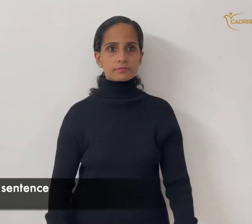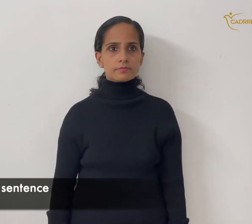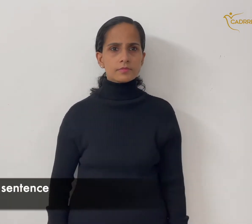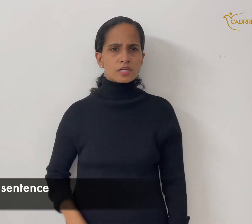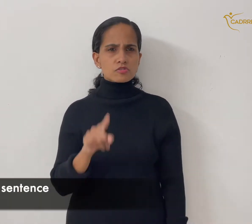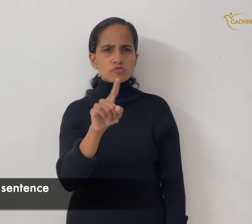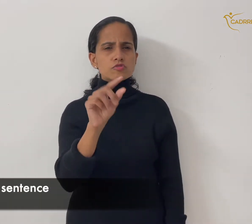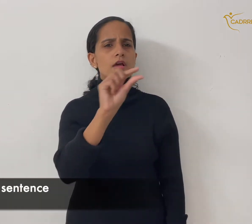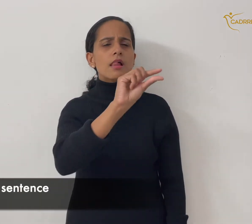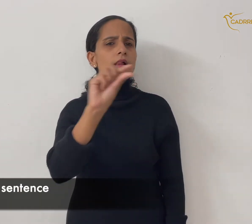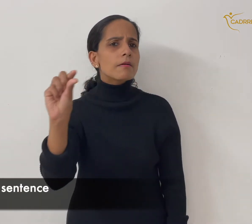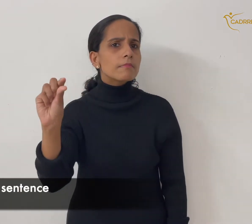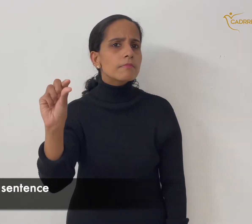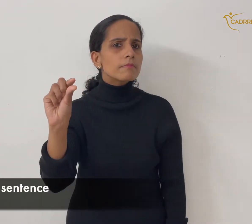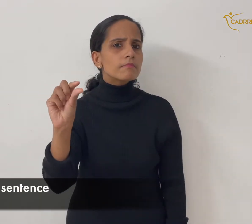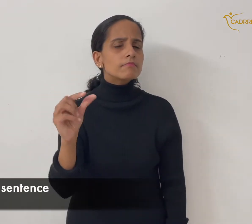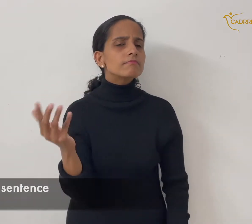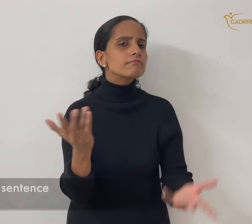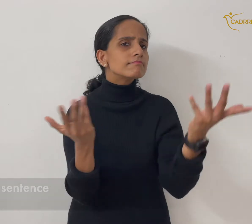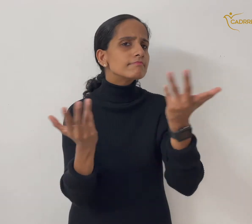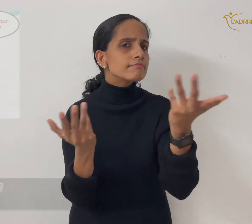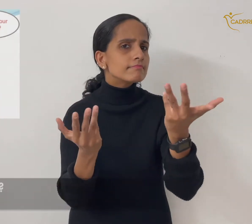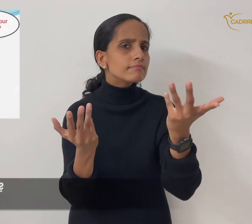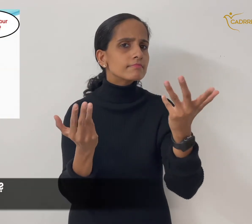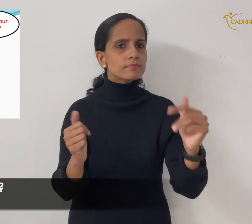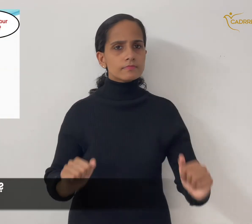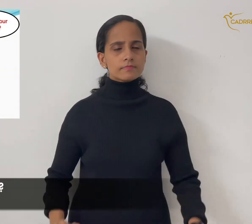Let's go to the next sentence. What is your name?